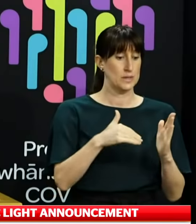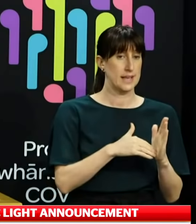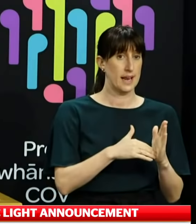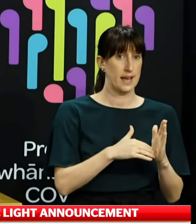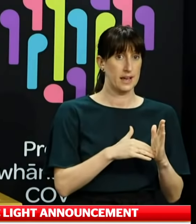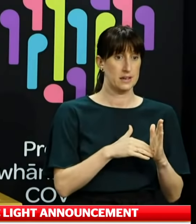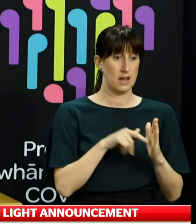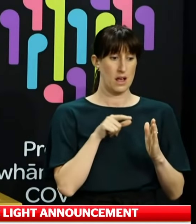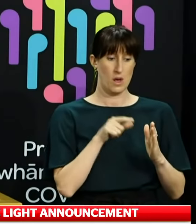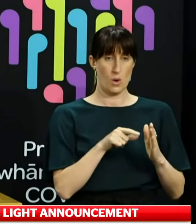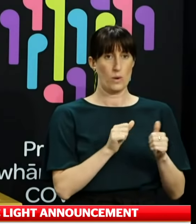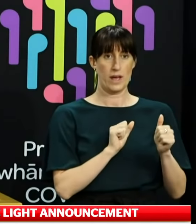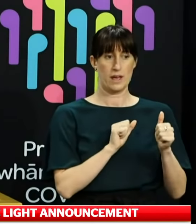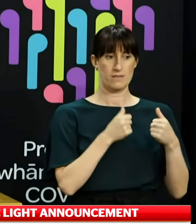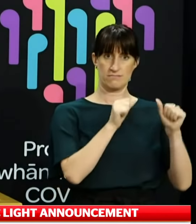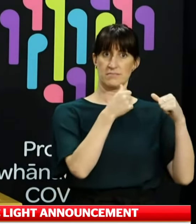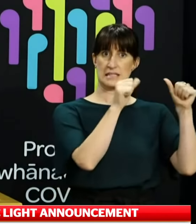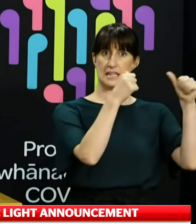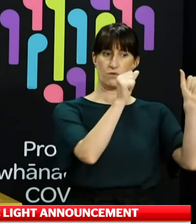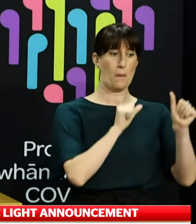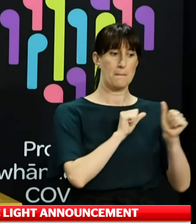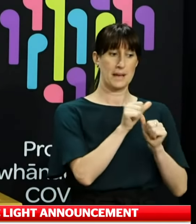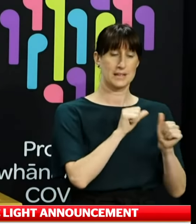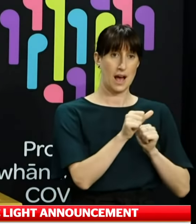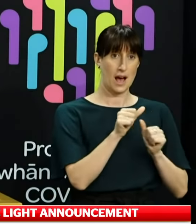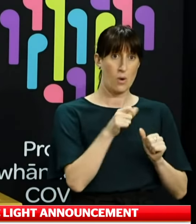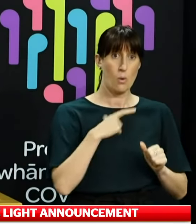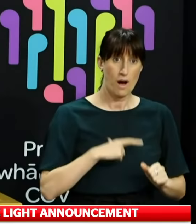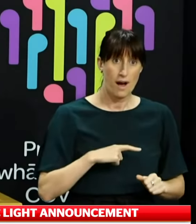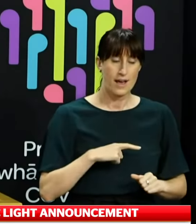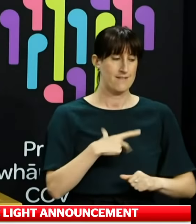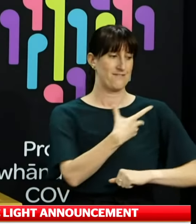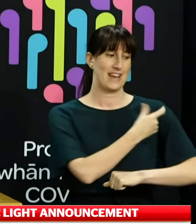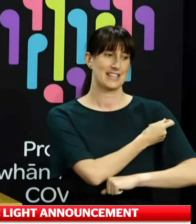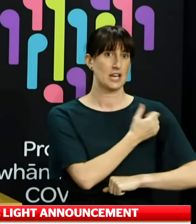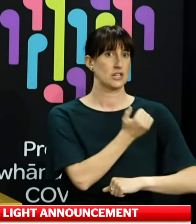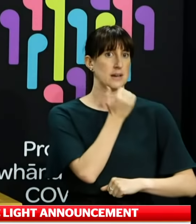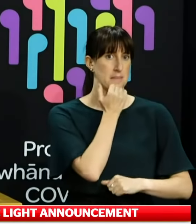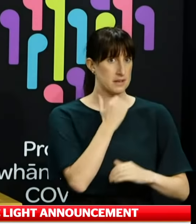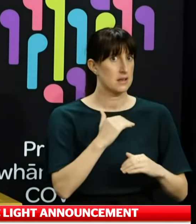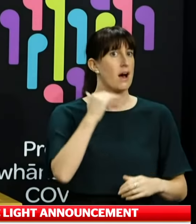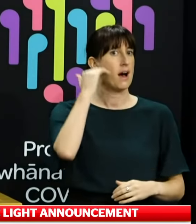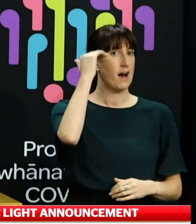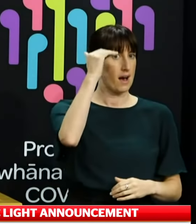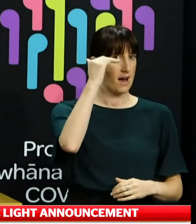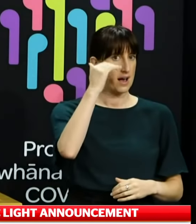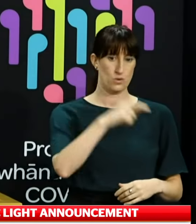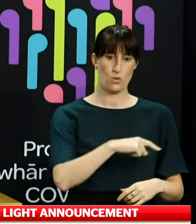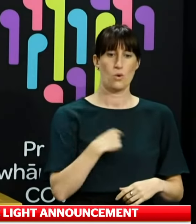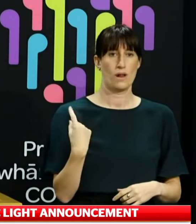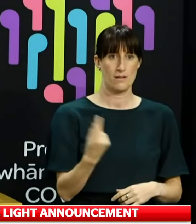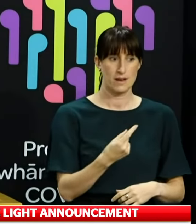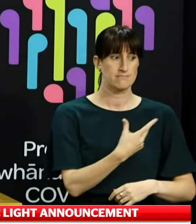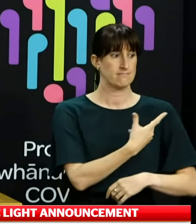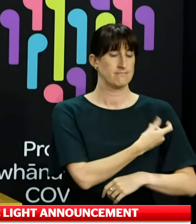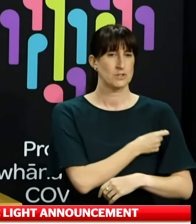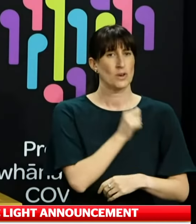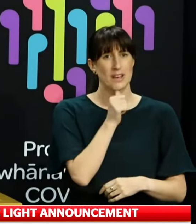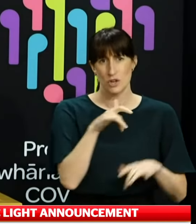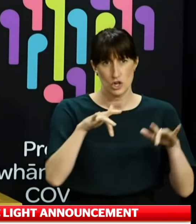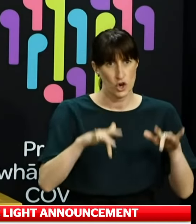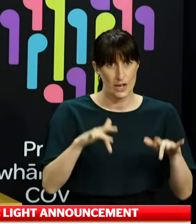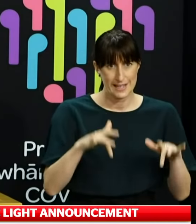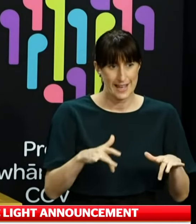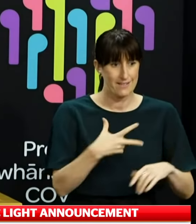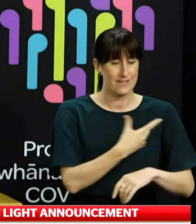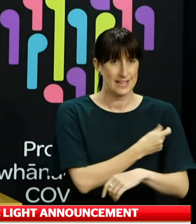countries because of the high rates of vaccination that we've achieved as a team. And so I'd encourage people who haven't taken up the opportunity to get